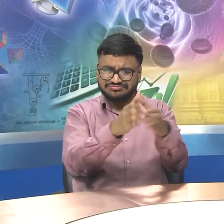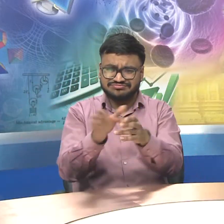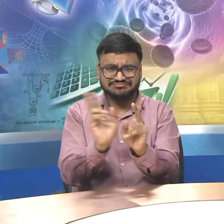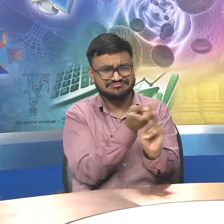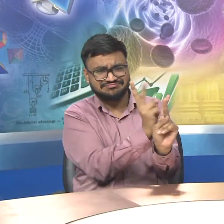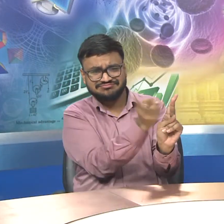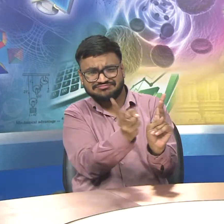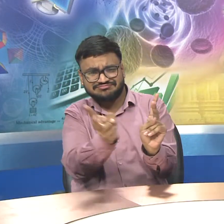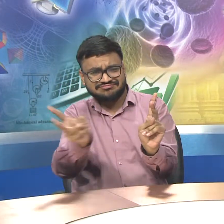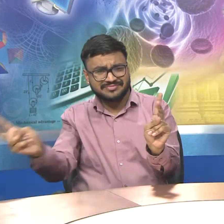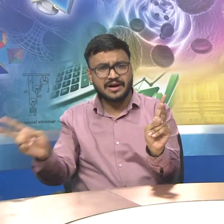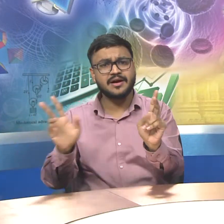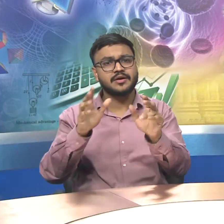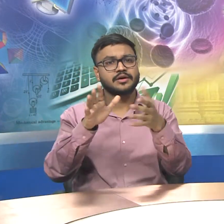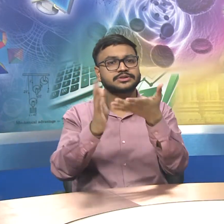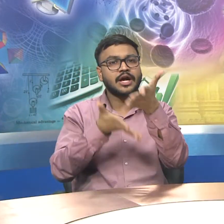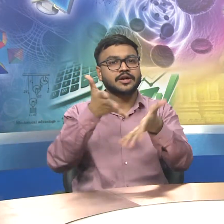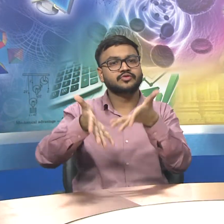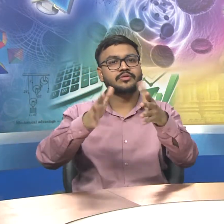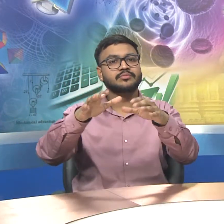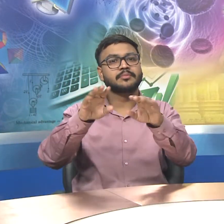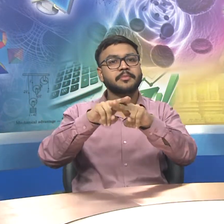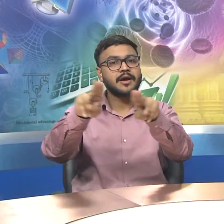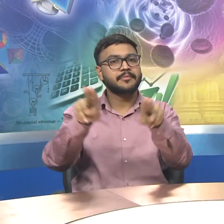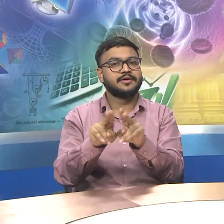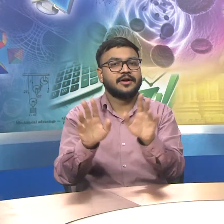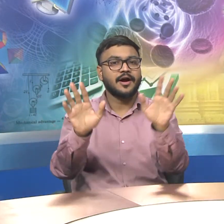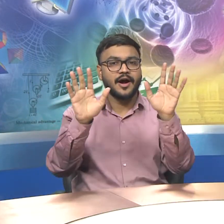with your peers and think of more sign families.